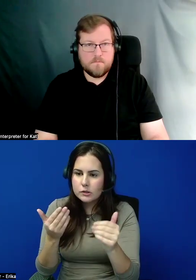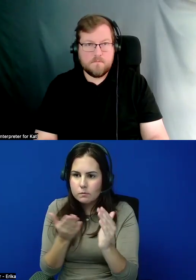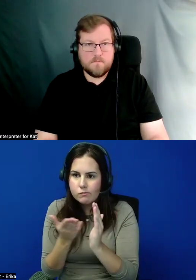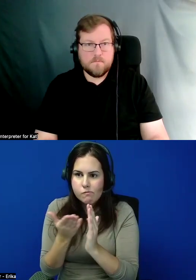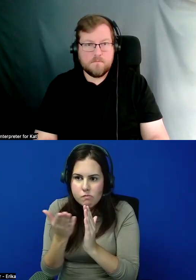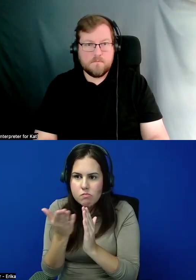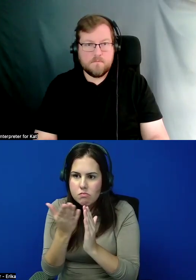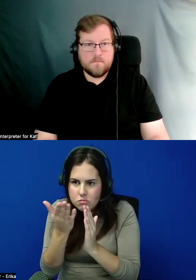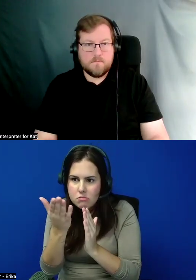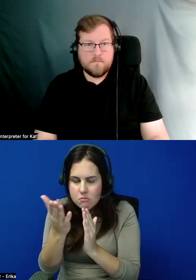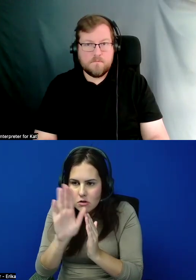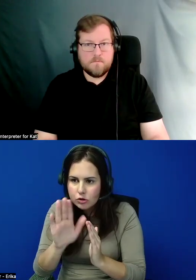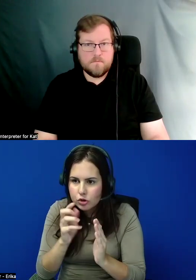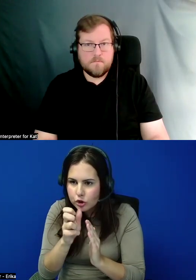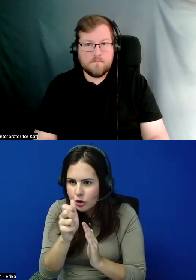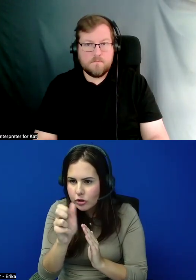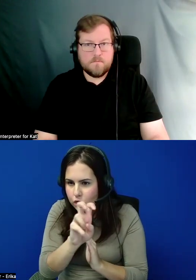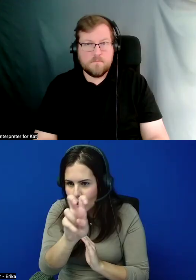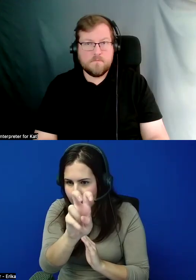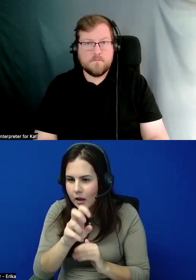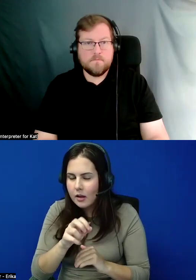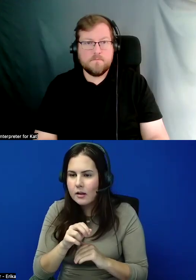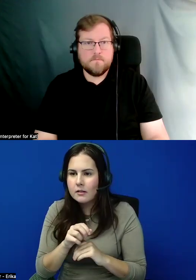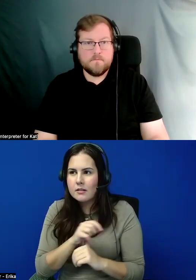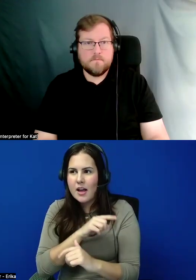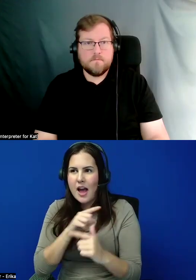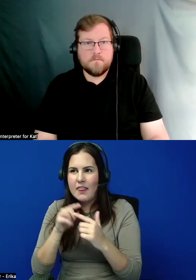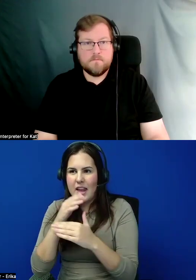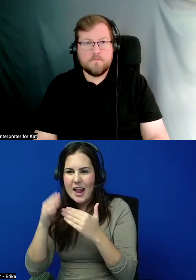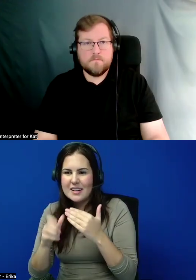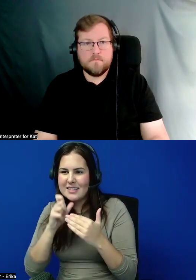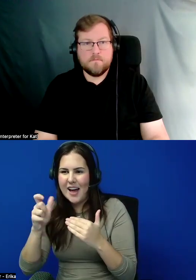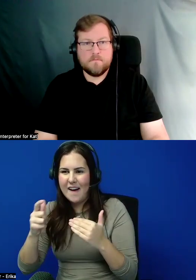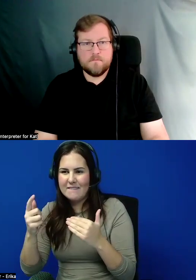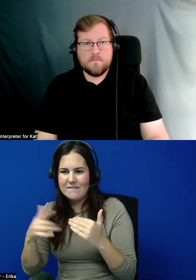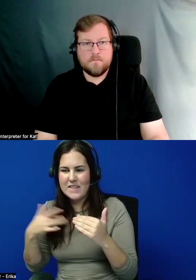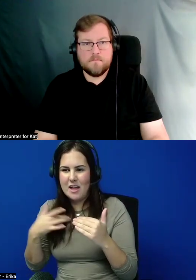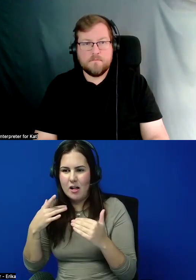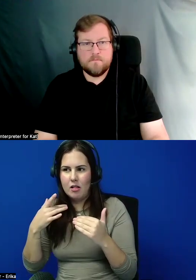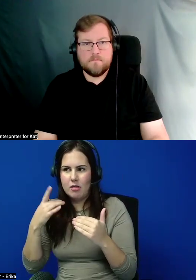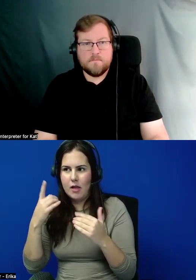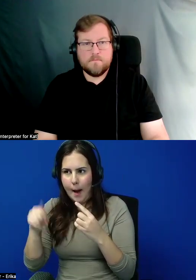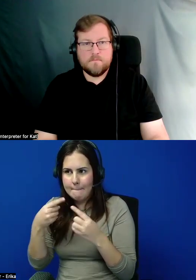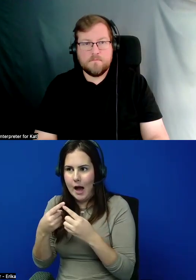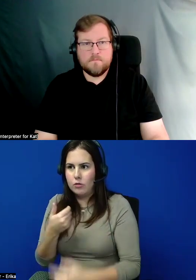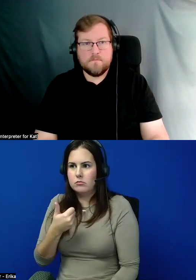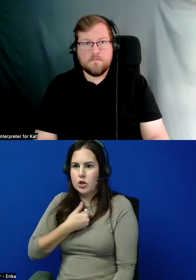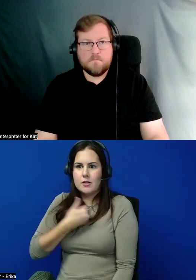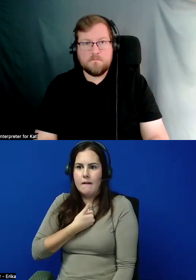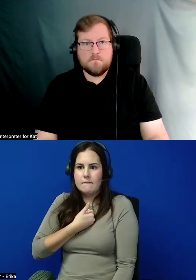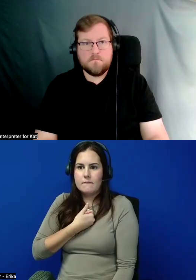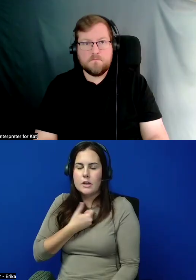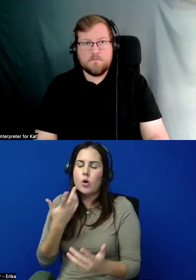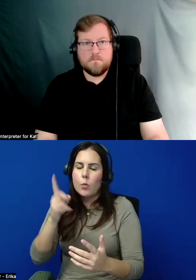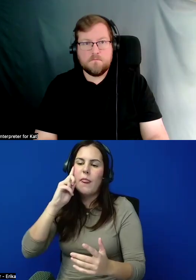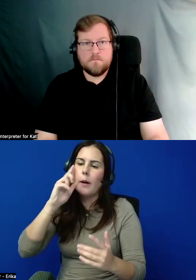journey for an end that doesn't feel selfish. And so that's why we wanted her to be helping her sister, that she's not